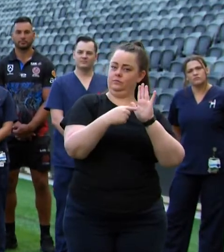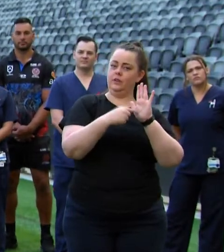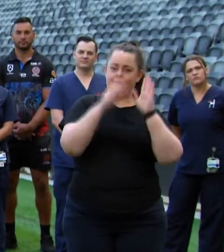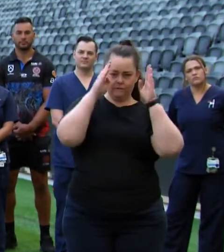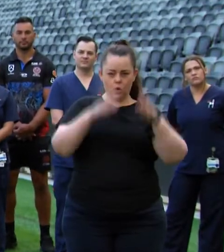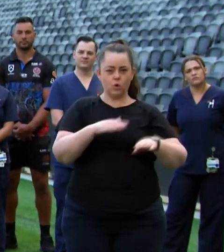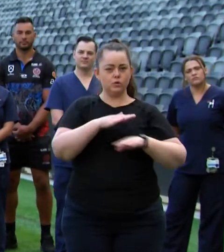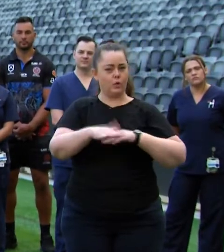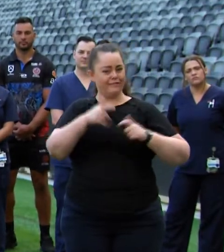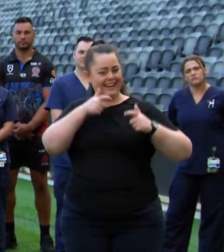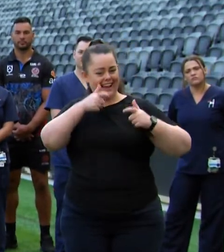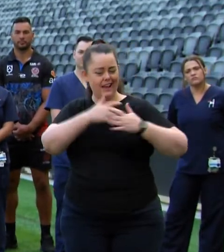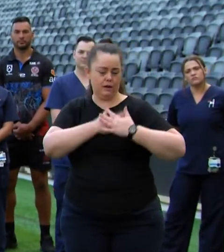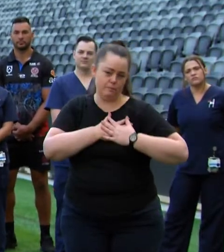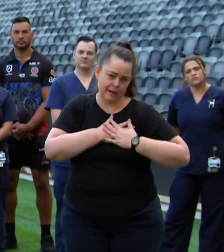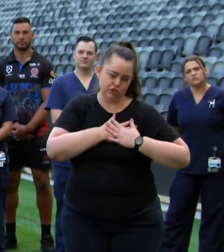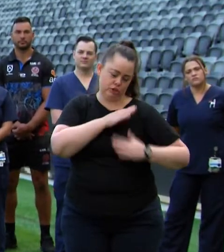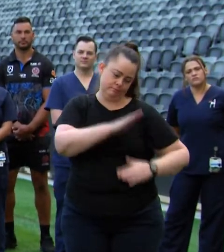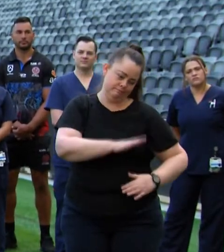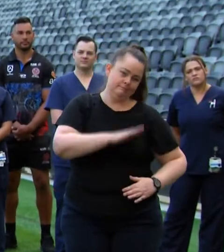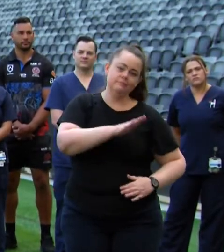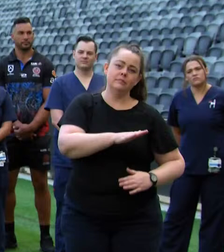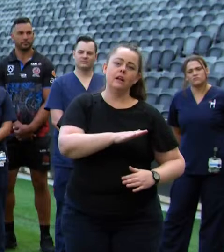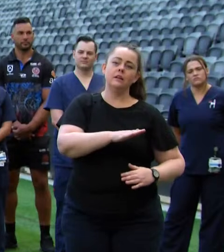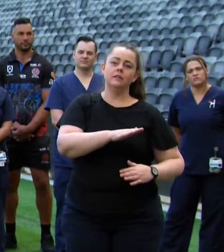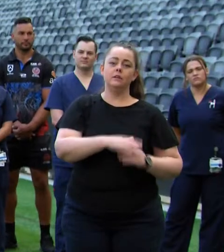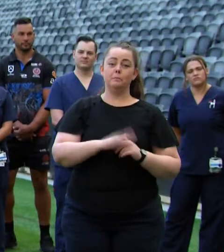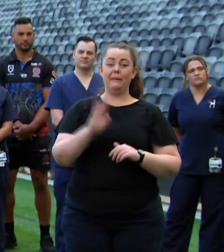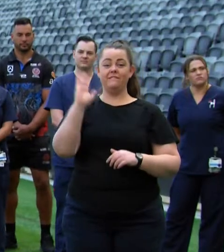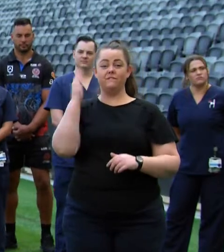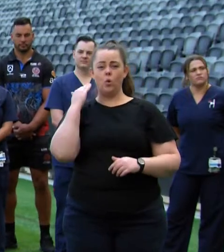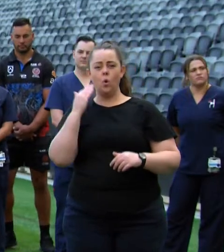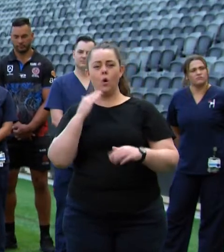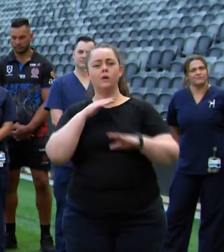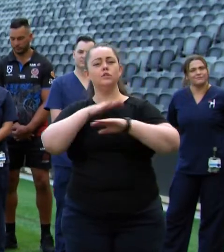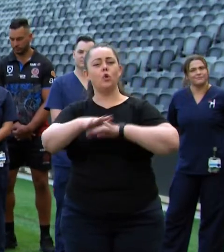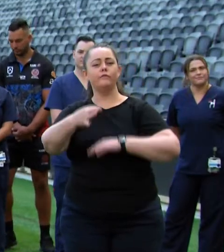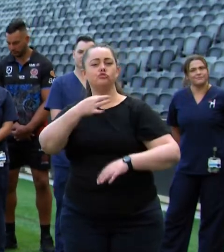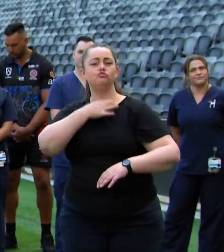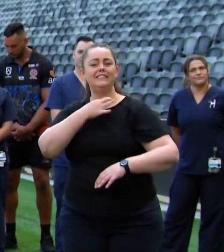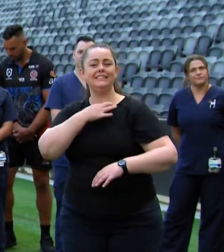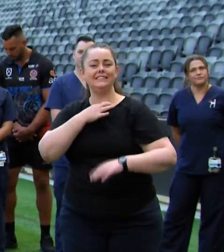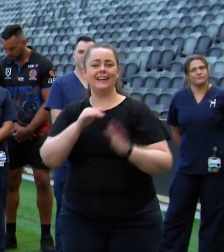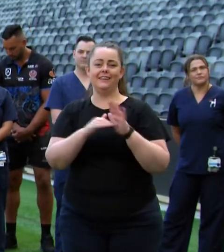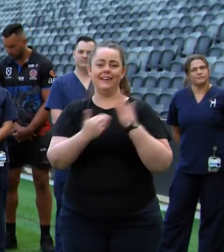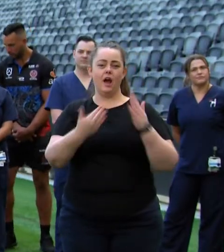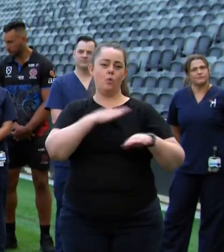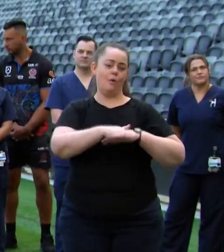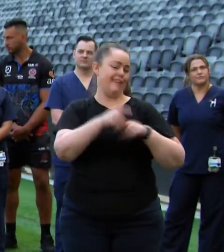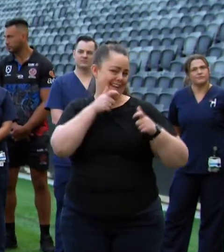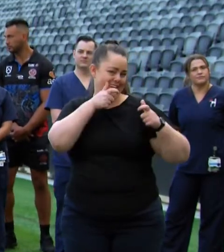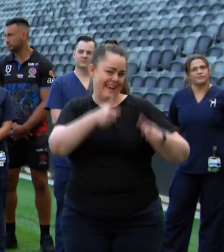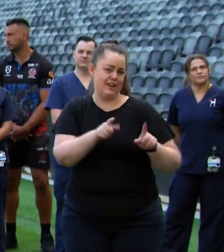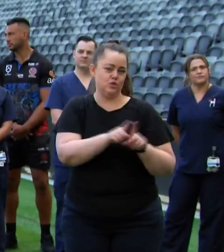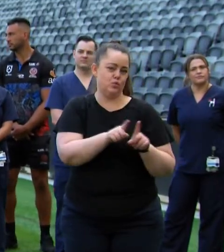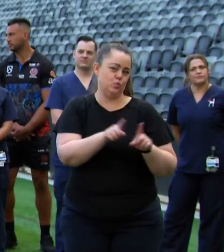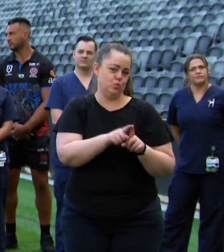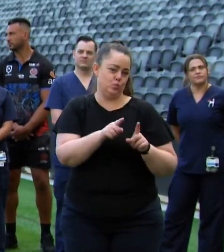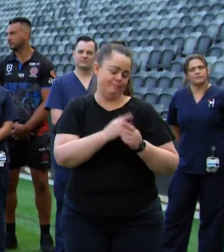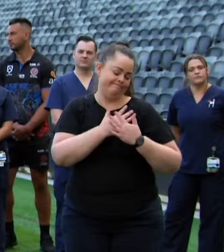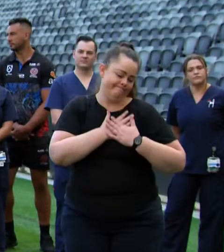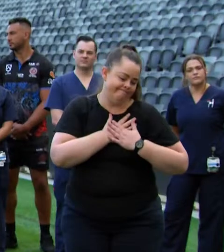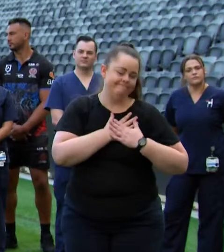generally anyway, but it just puts it at the centre of the guidelines for them and helps them to be able to make professional decisions in weighing up the risk